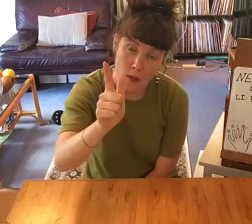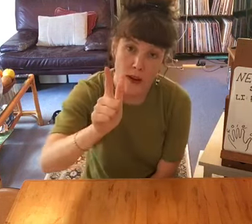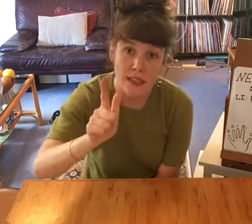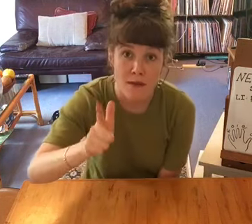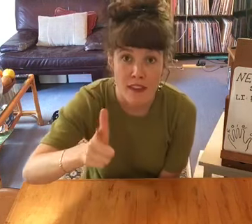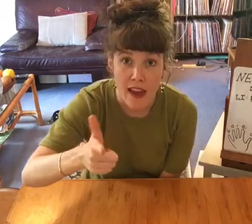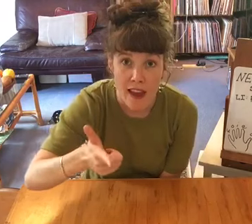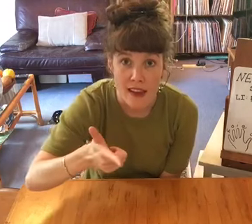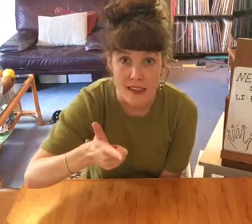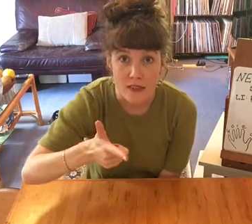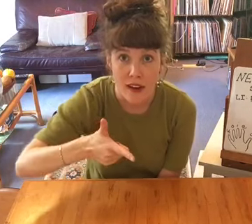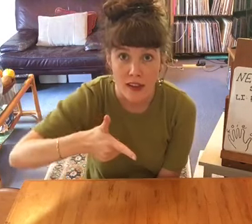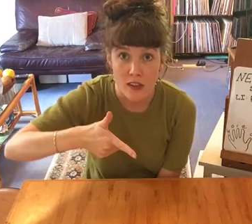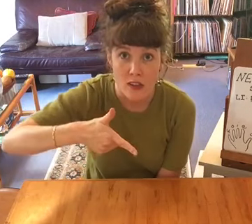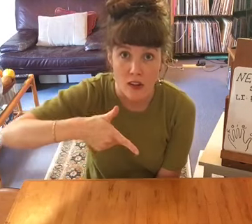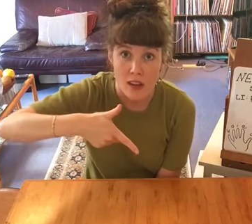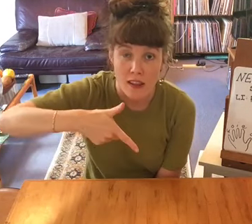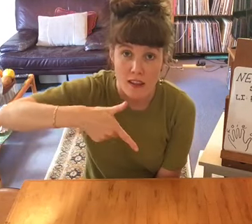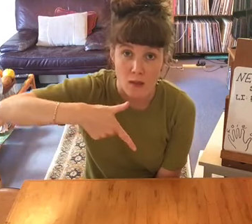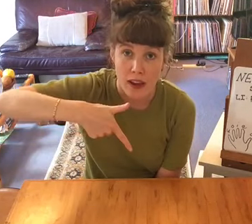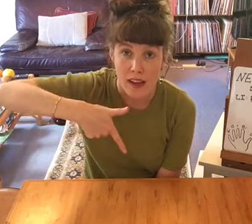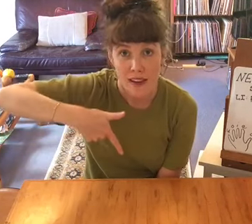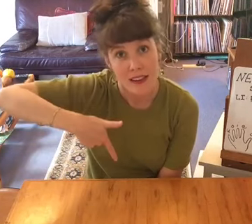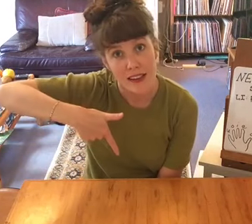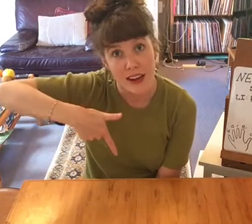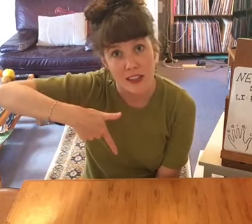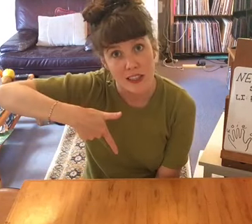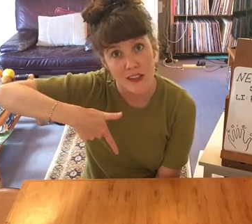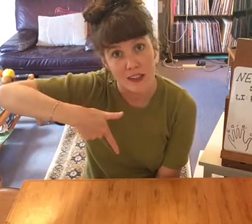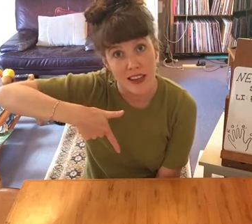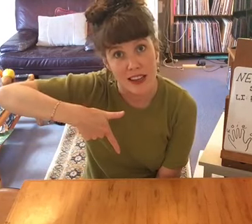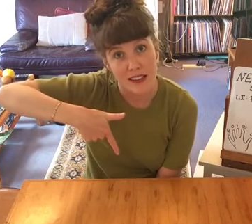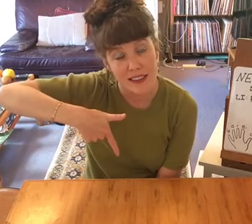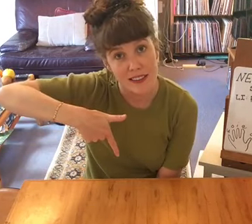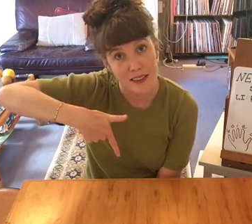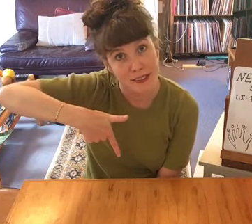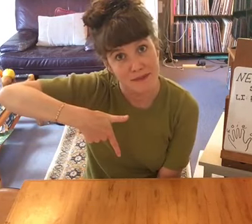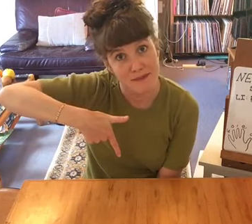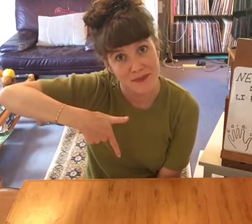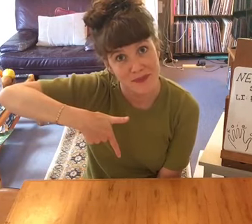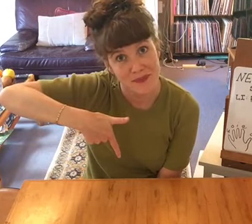reason for that is if I turn it this way, it actually looks like a 7.